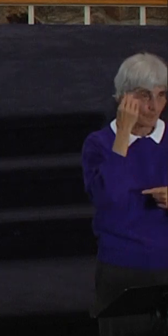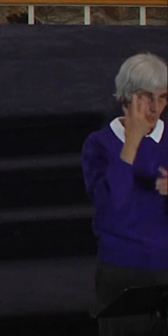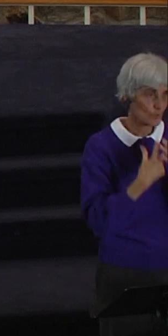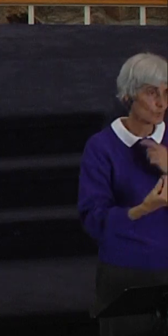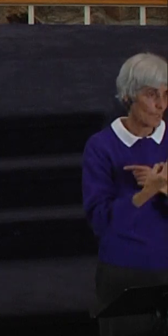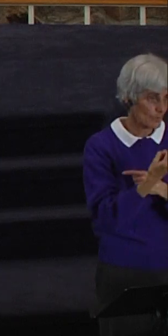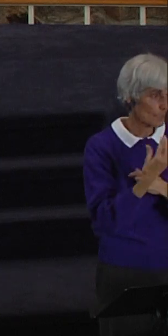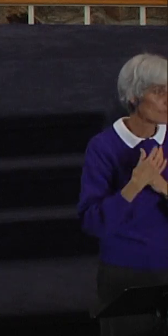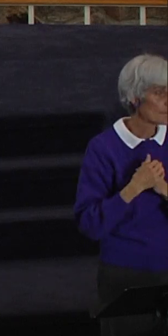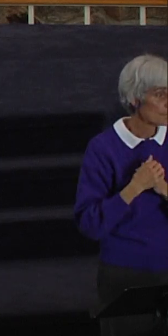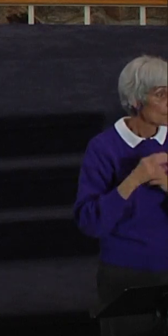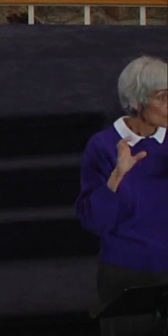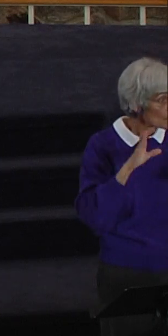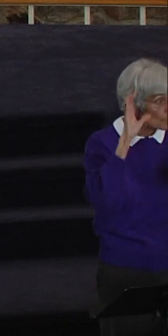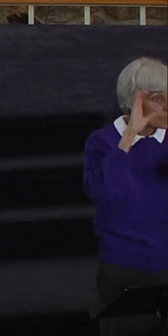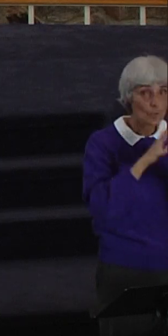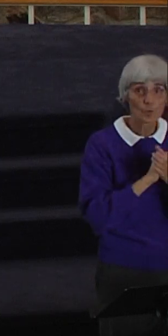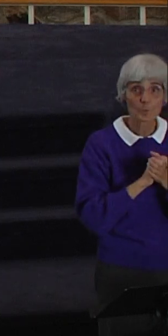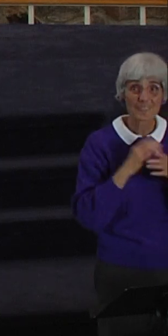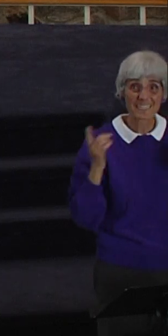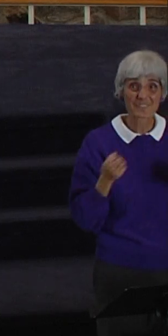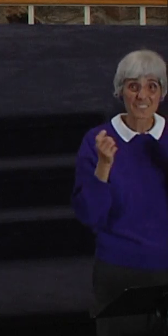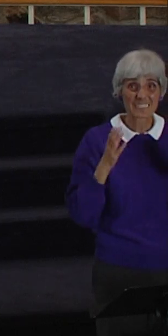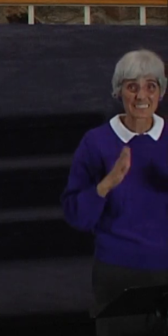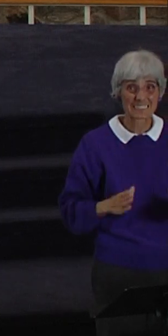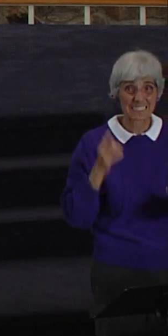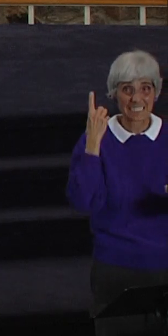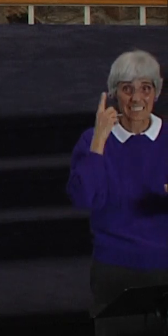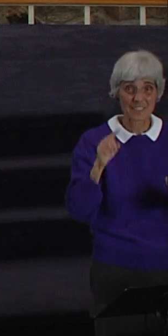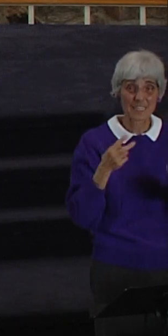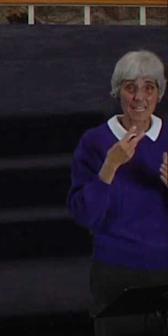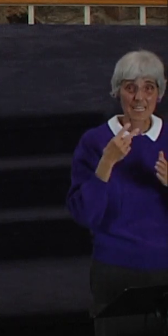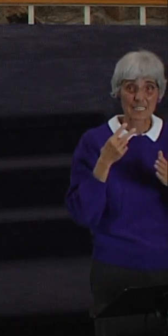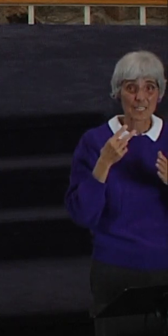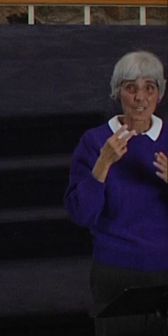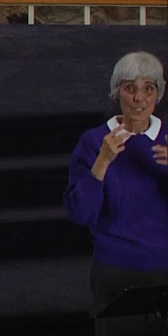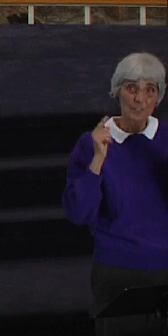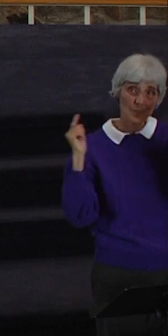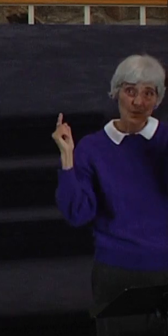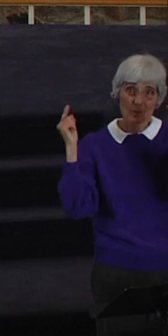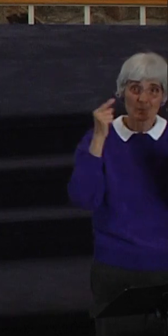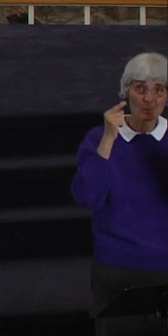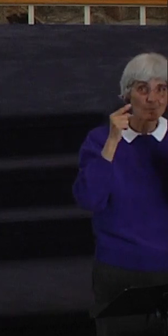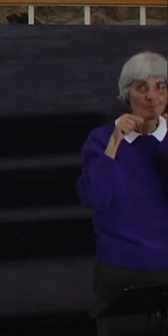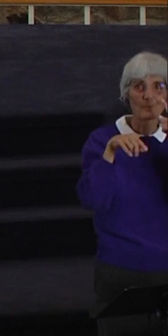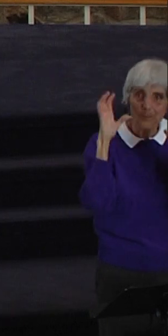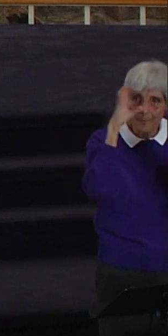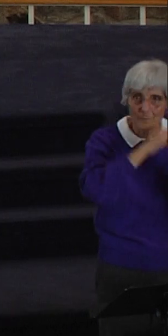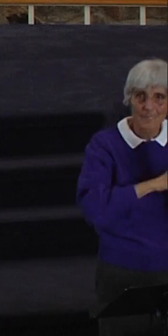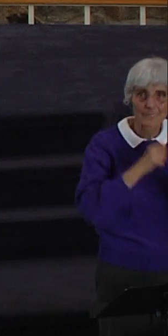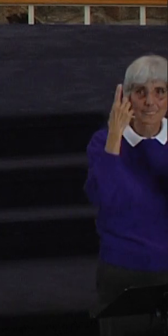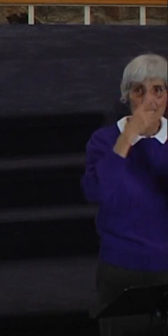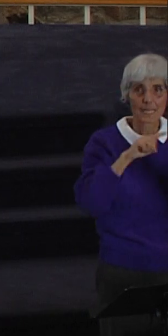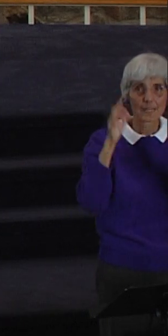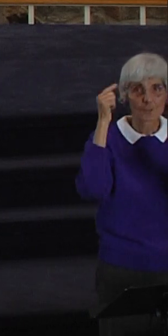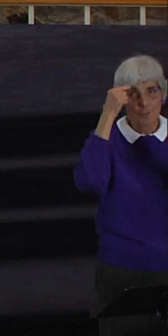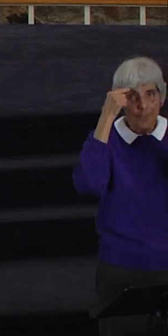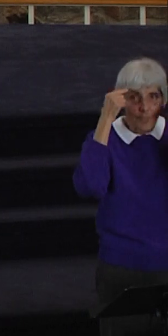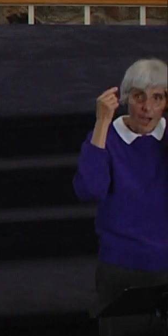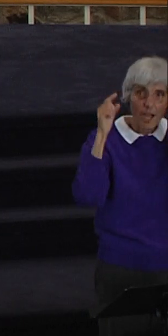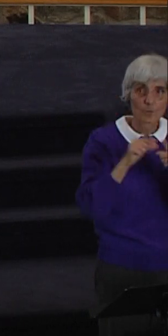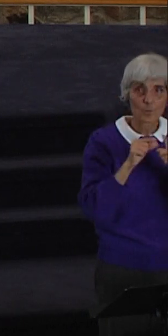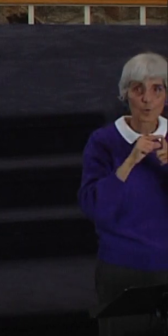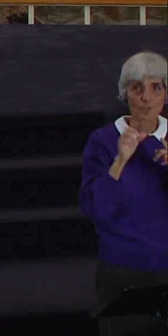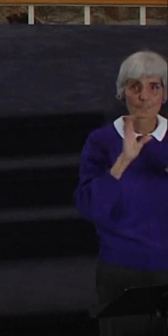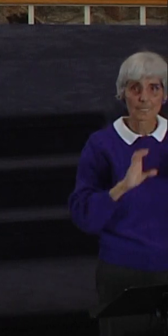believe in the triune God. Do you believe that you are a sinner, that you have fallen short of God's expectations for your life? Have your thoughts, words, and